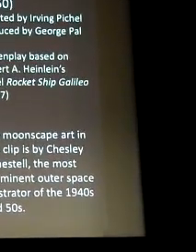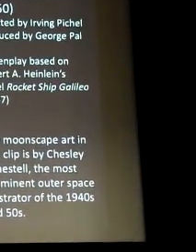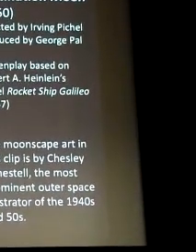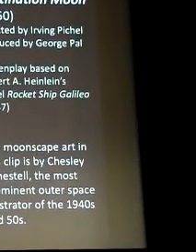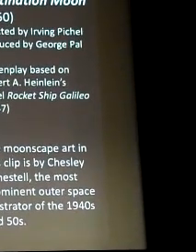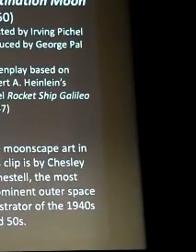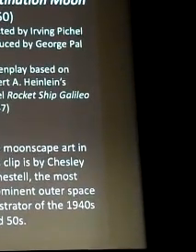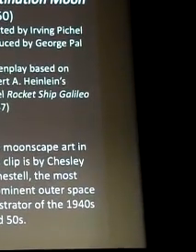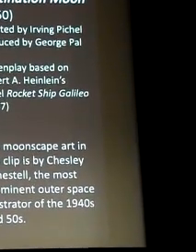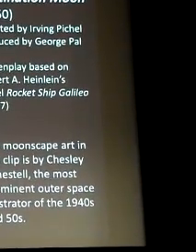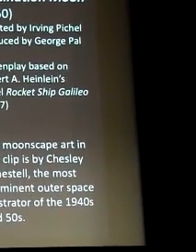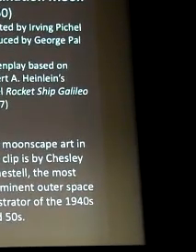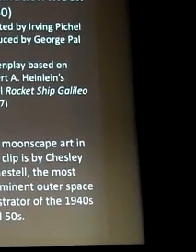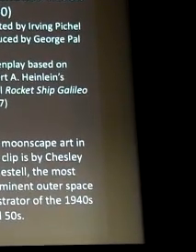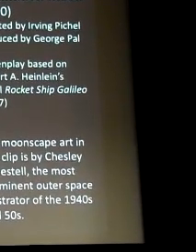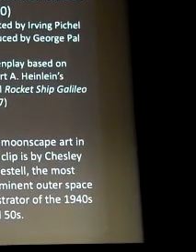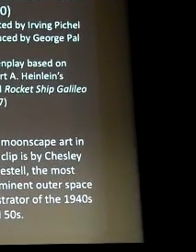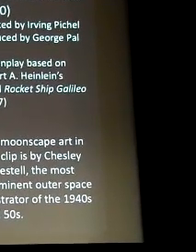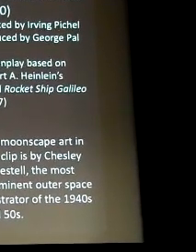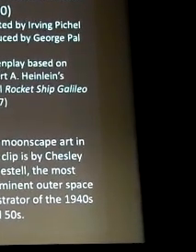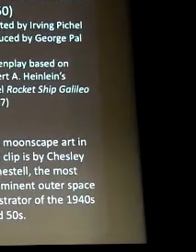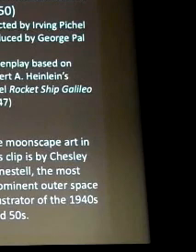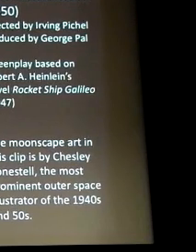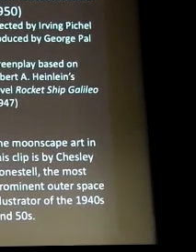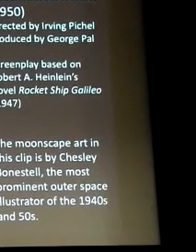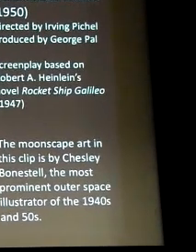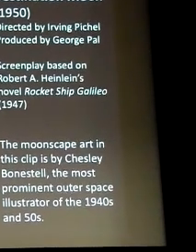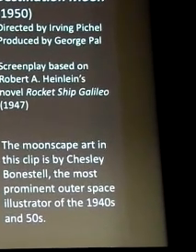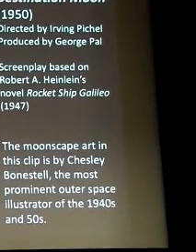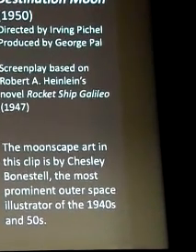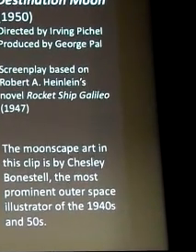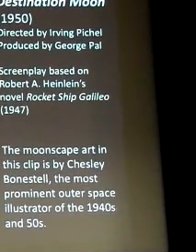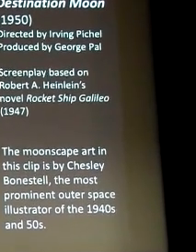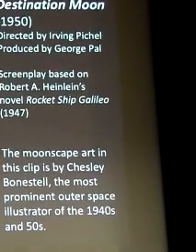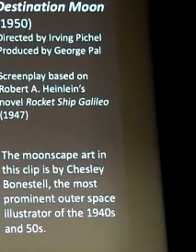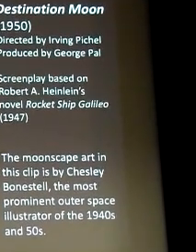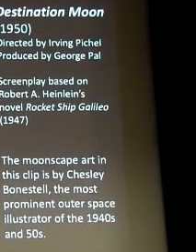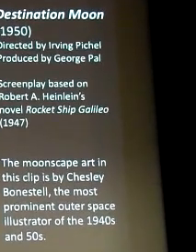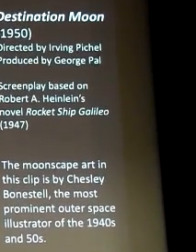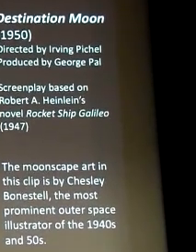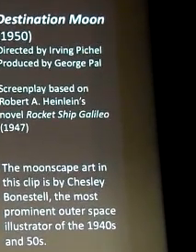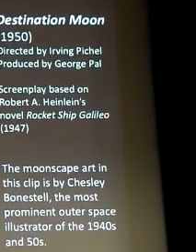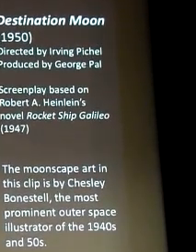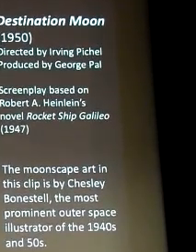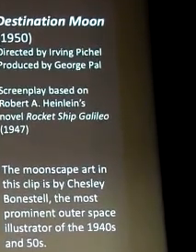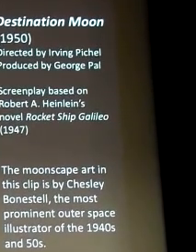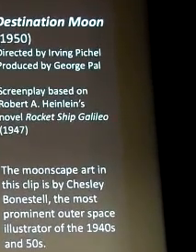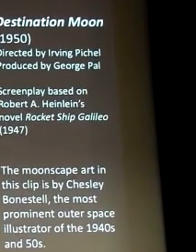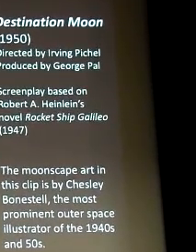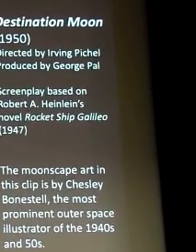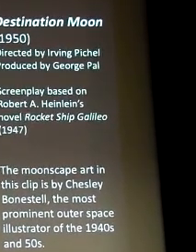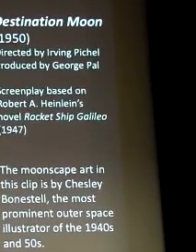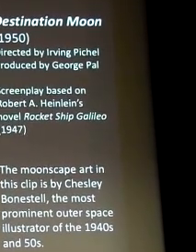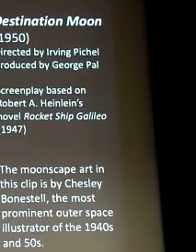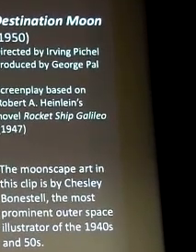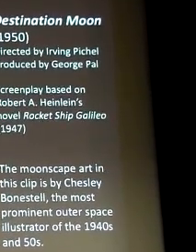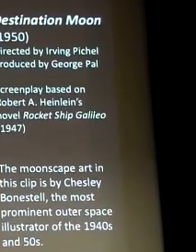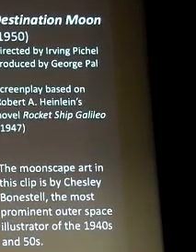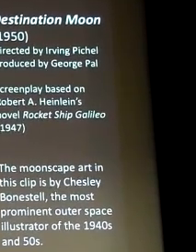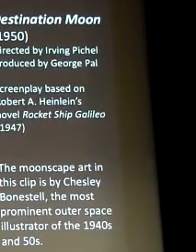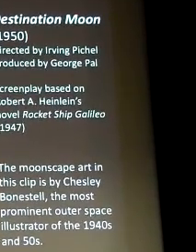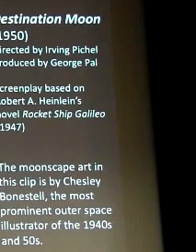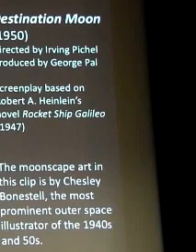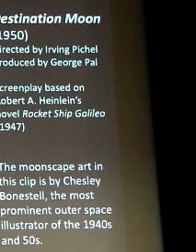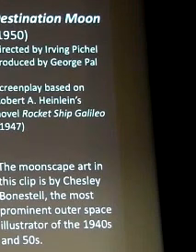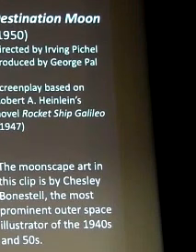is by Chesley Bonestell, who had been a prolific illustrator of spacescapes